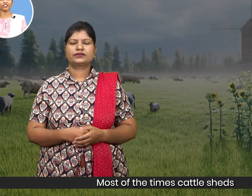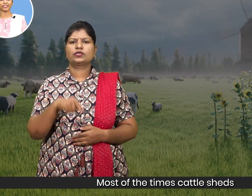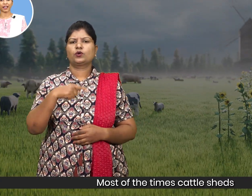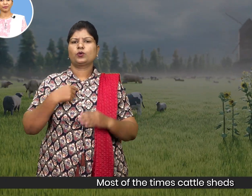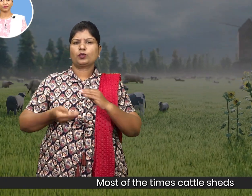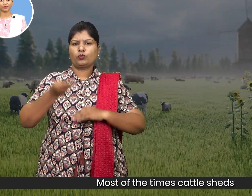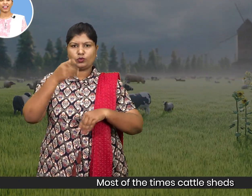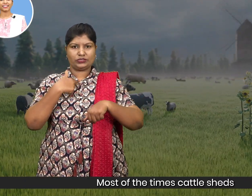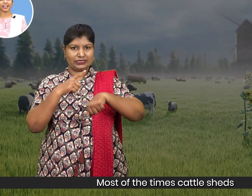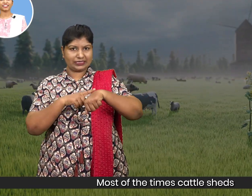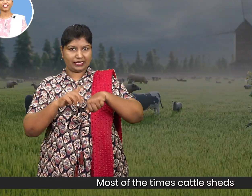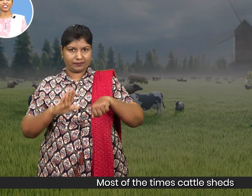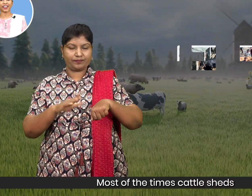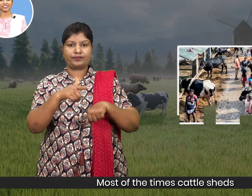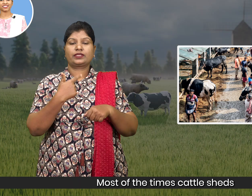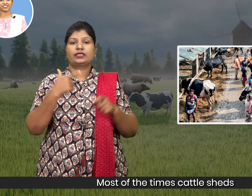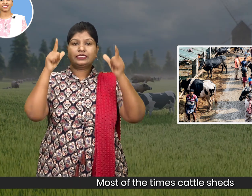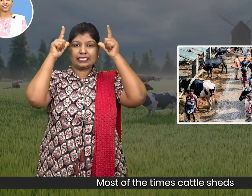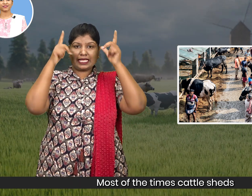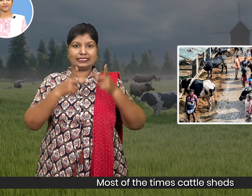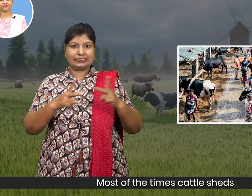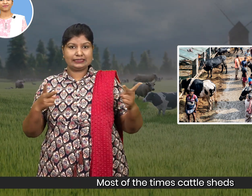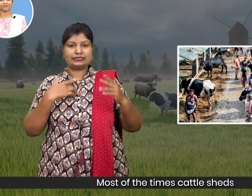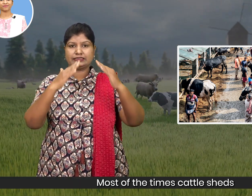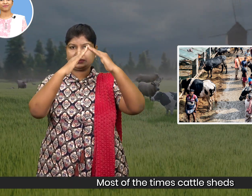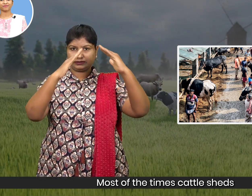Most of the time, cattle sheds